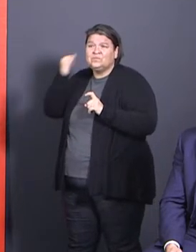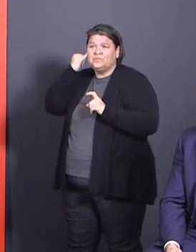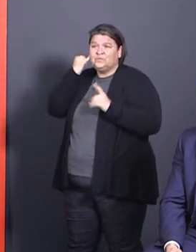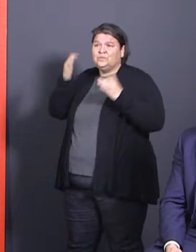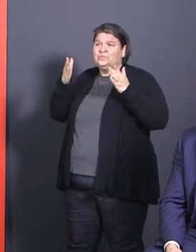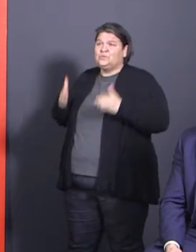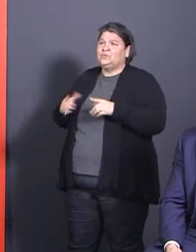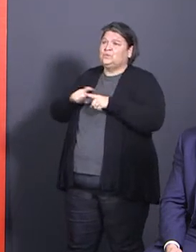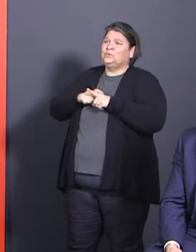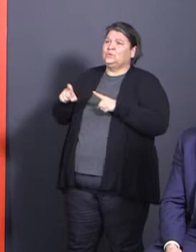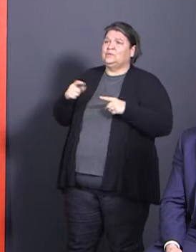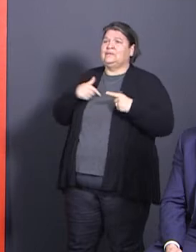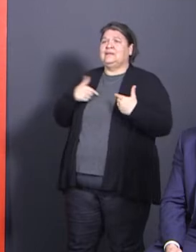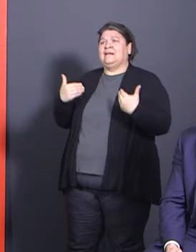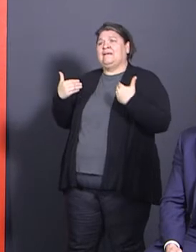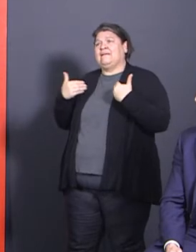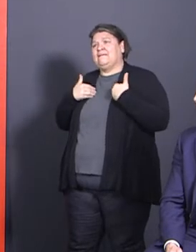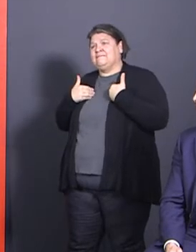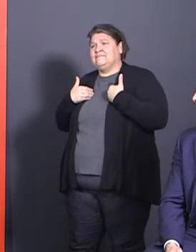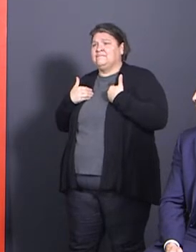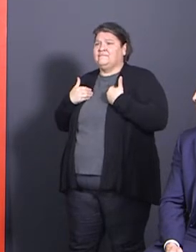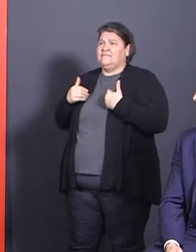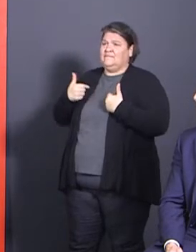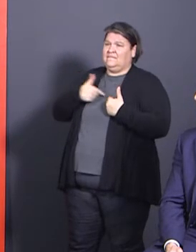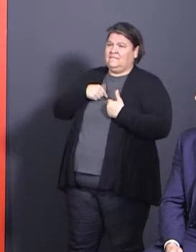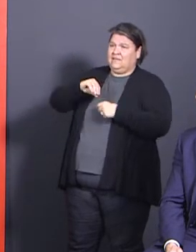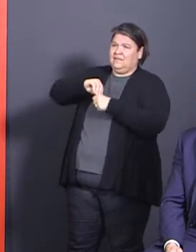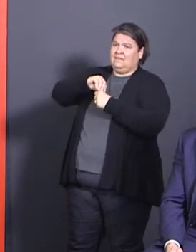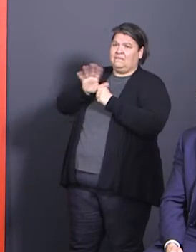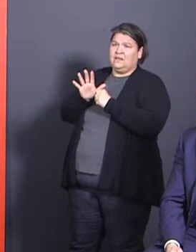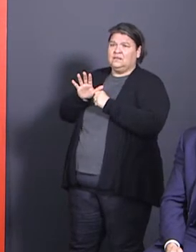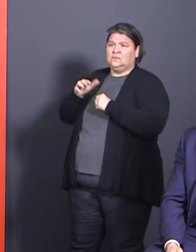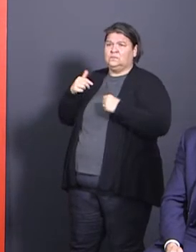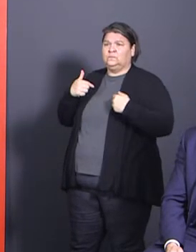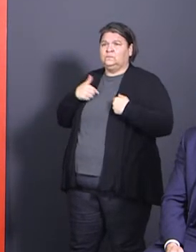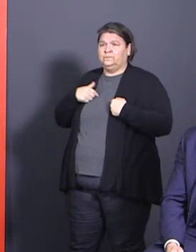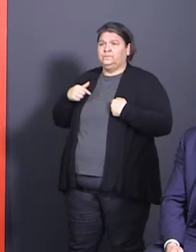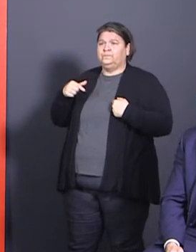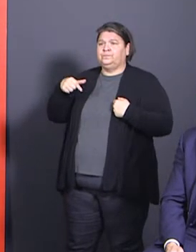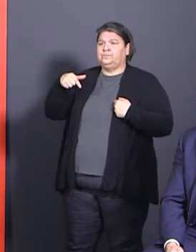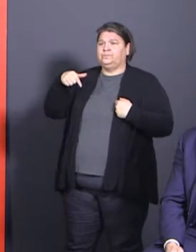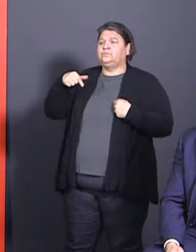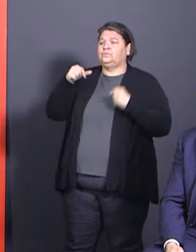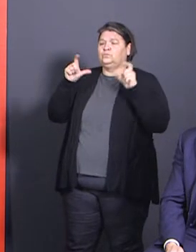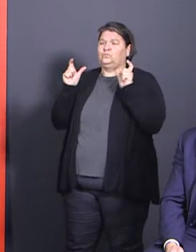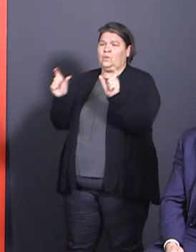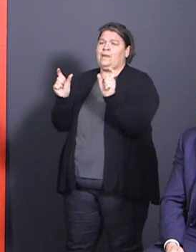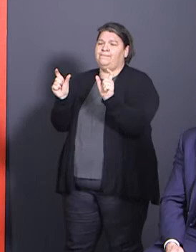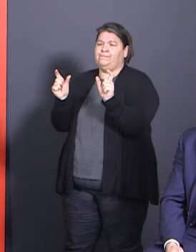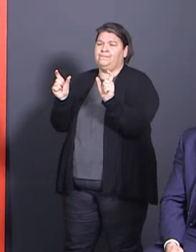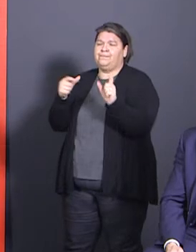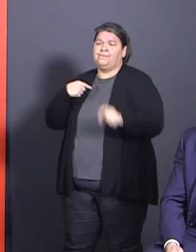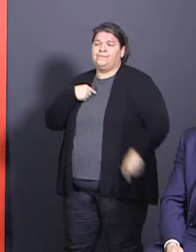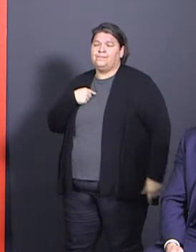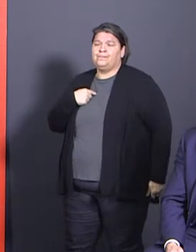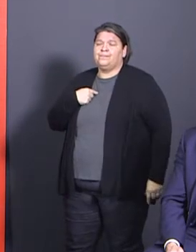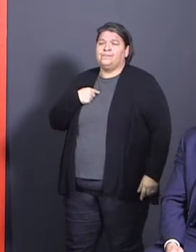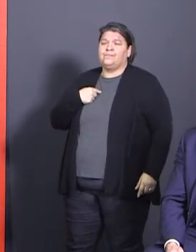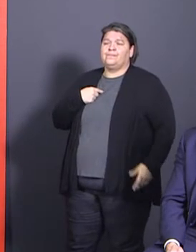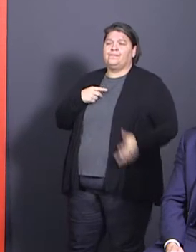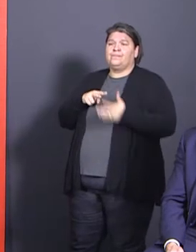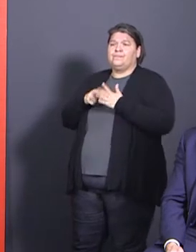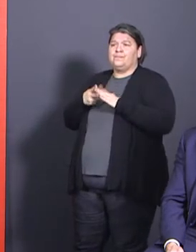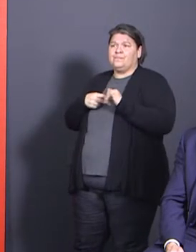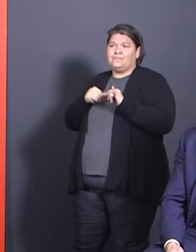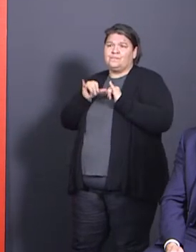tell you if they have somebody quarantined. But I know that doesn't always happen. Right. And one of the items or of discussion the other day